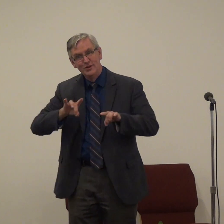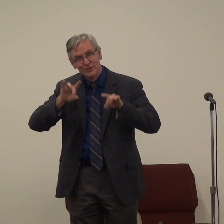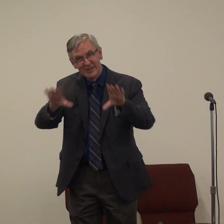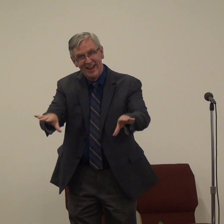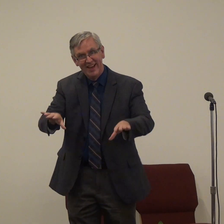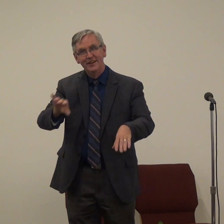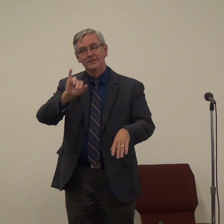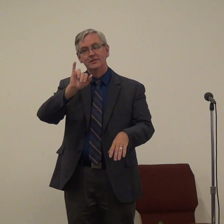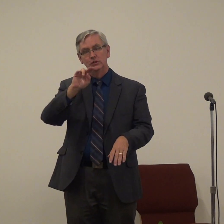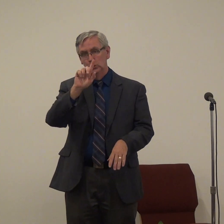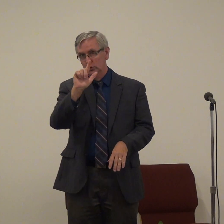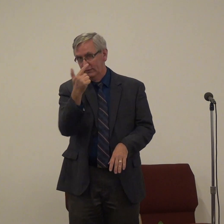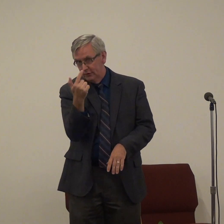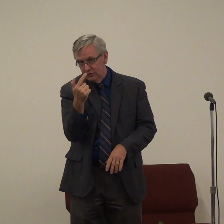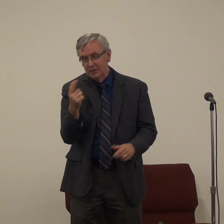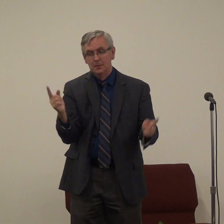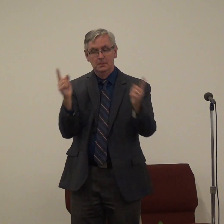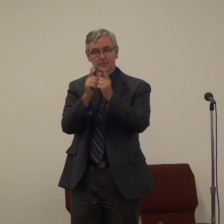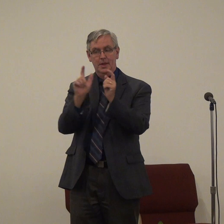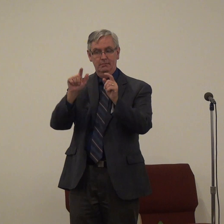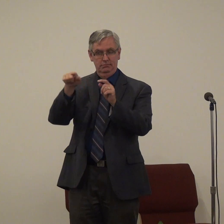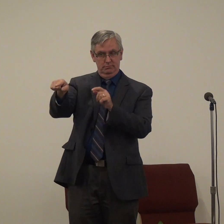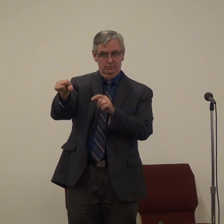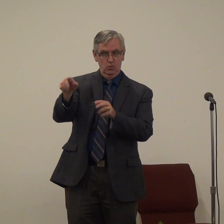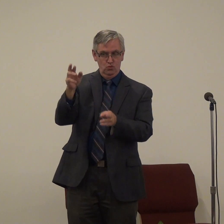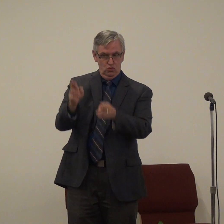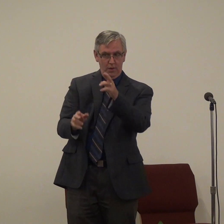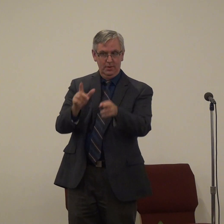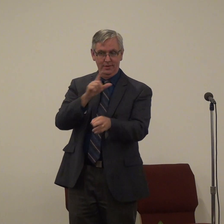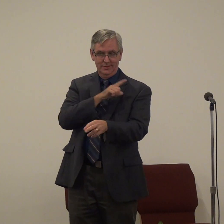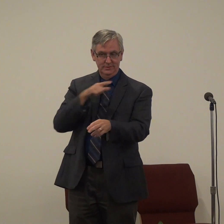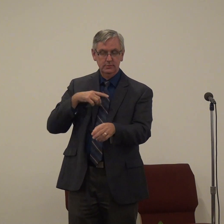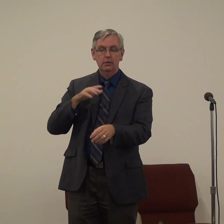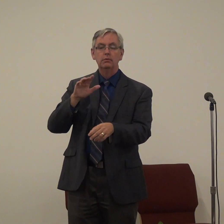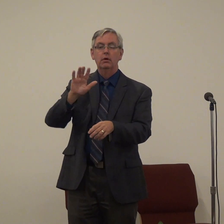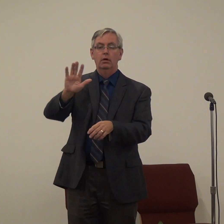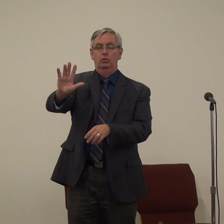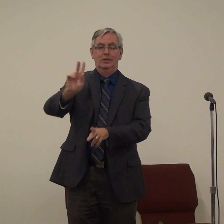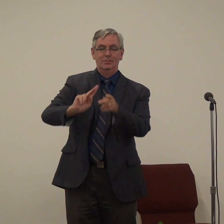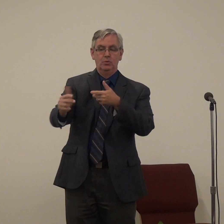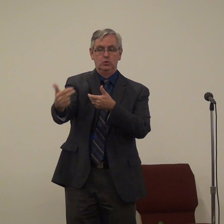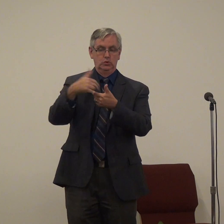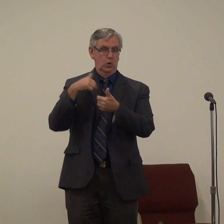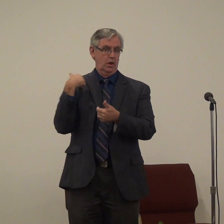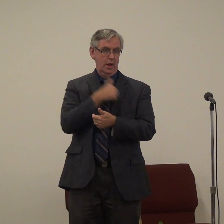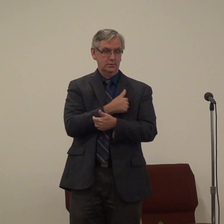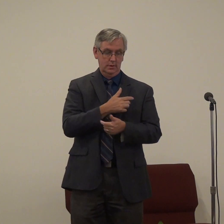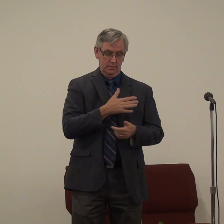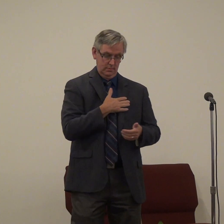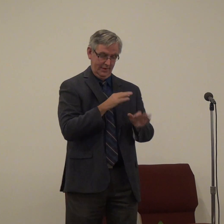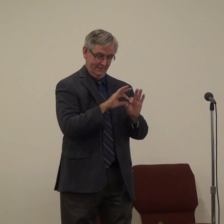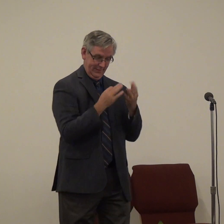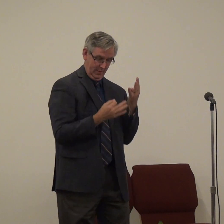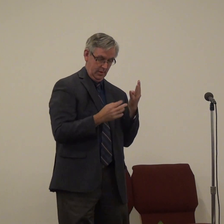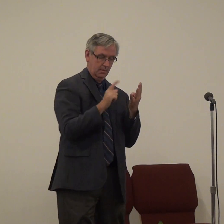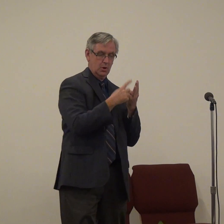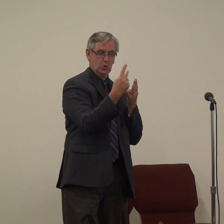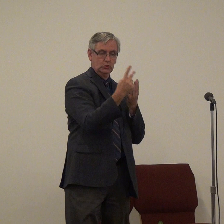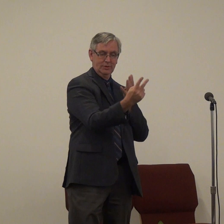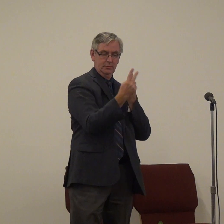to Australia on June 21st. We met with Robert and his wife, and Robert and